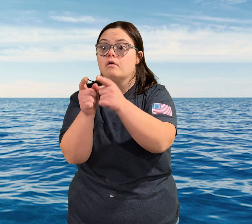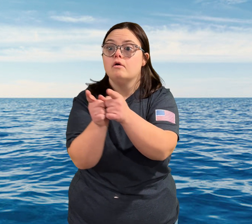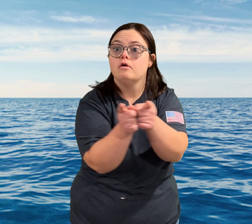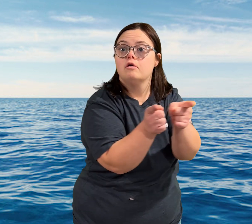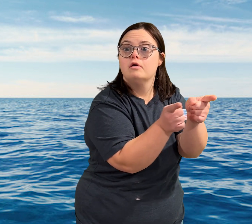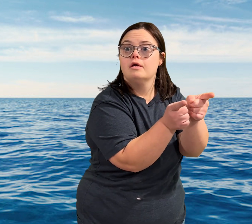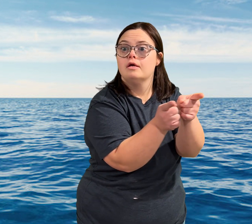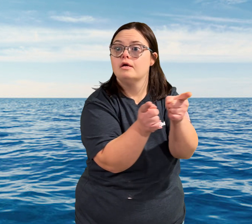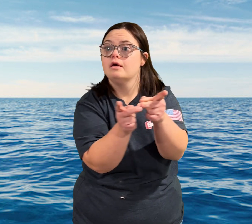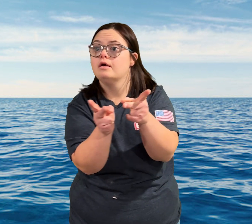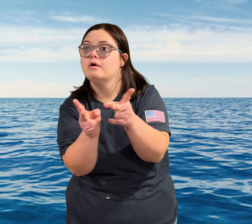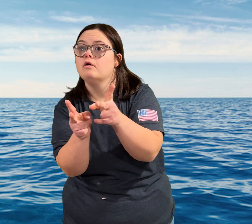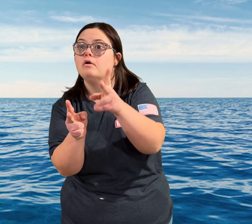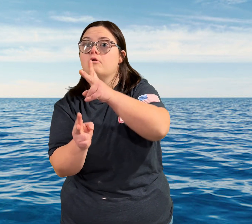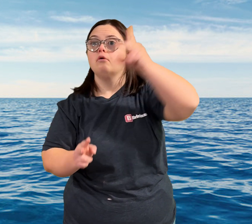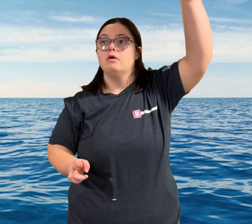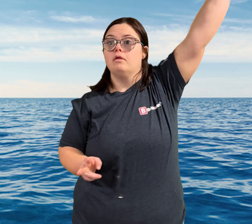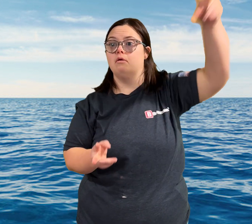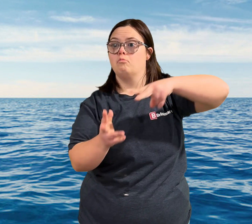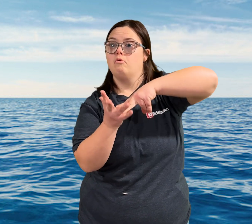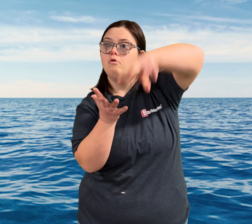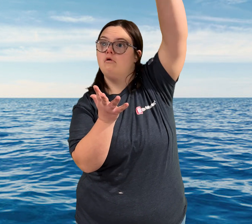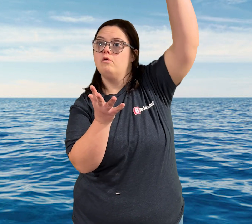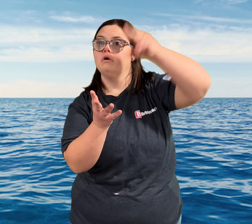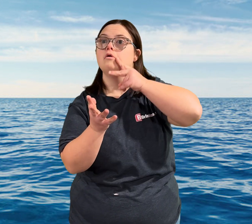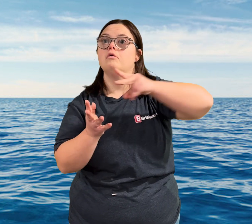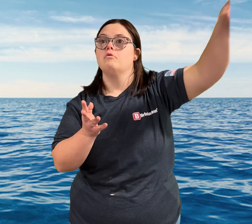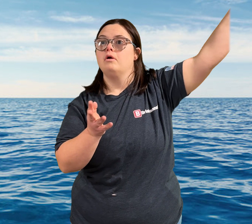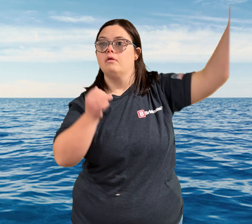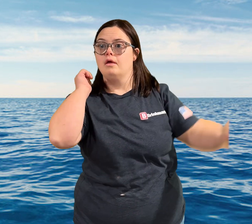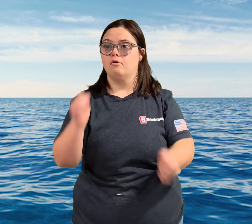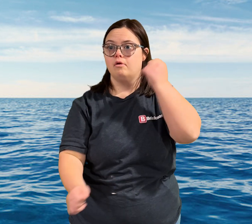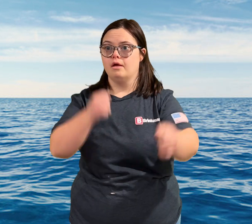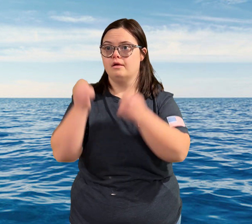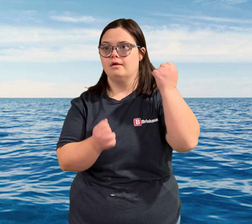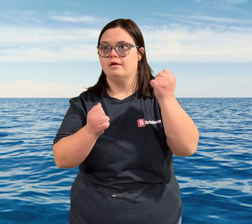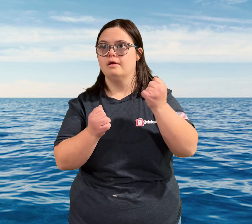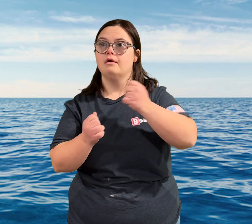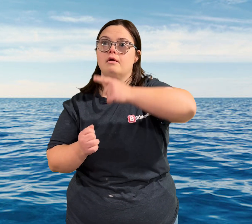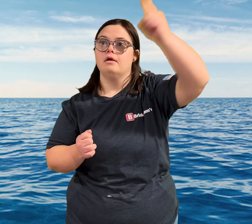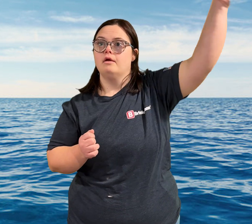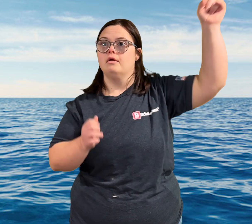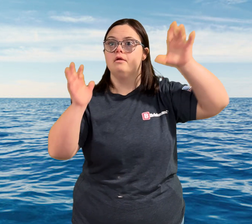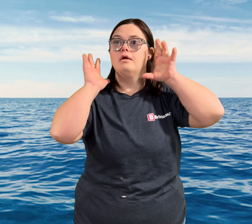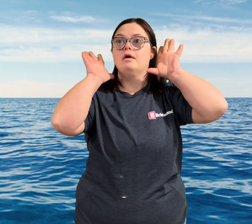Street. Will they walk or will they run? May we stay all